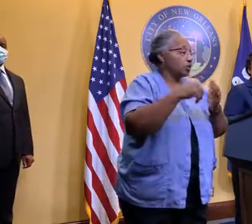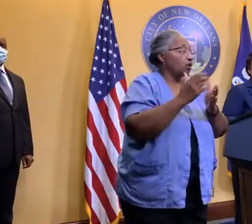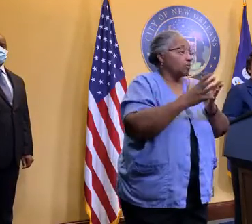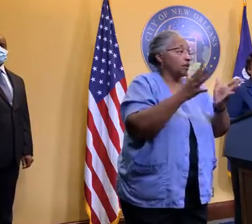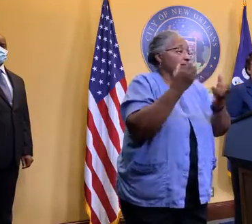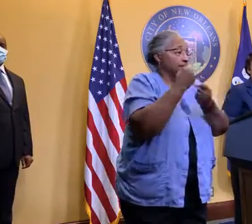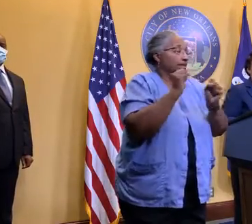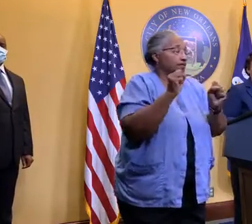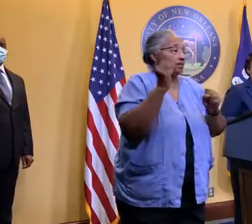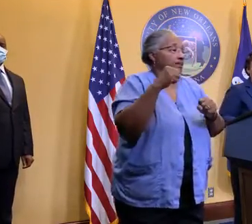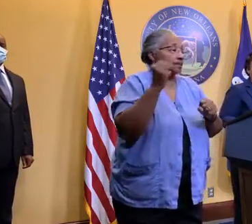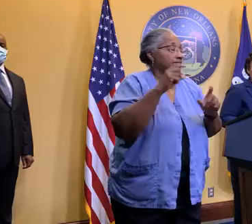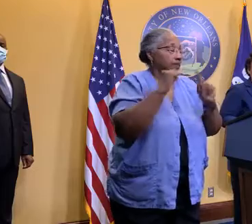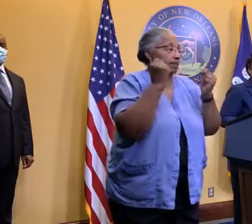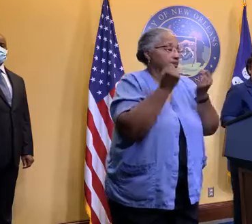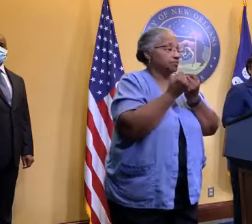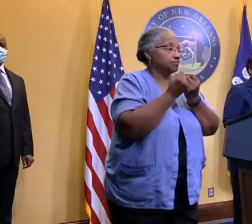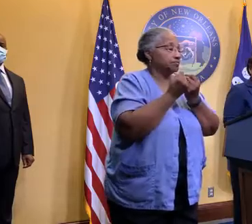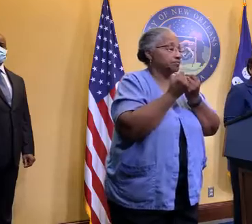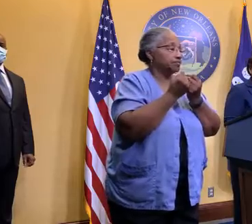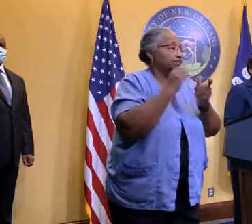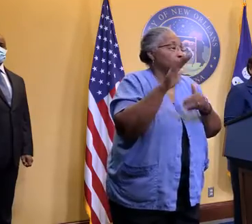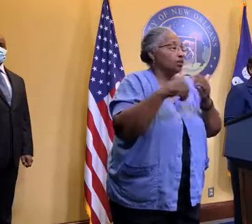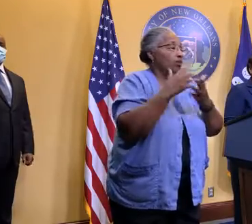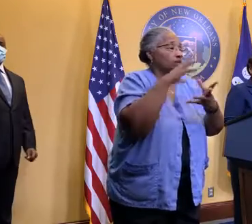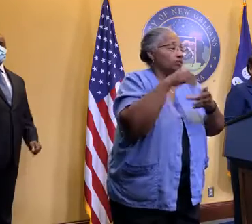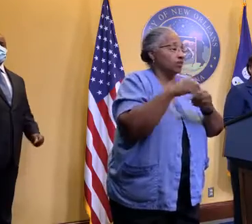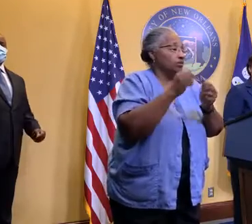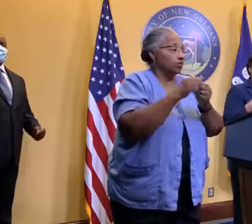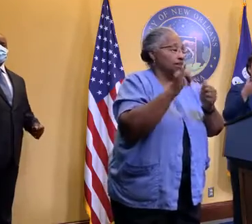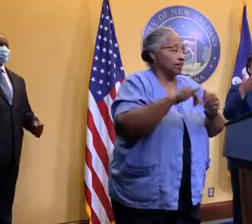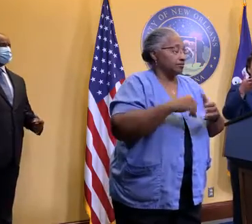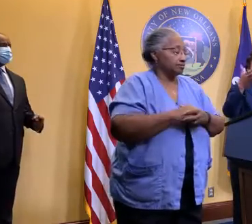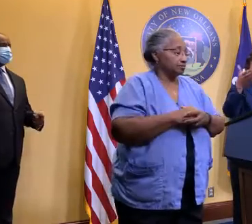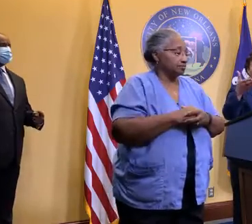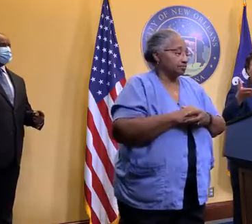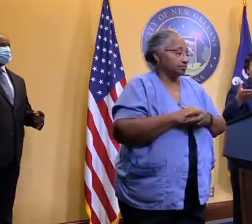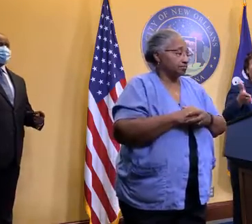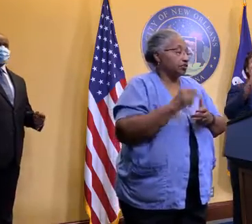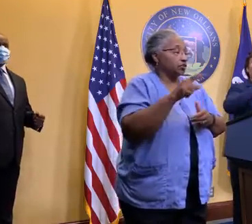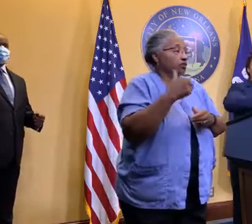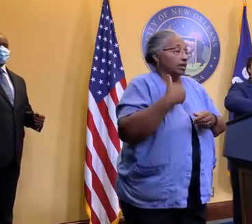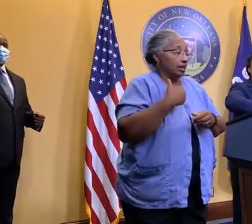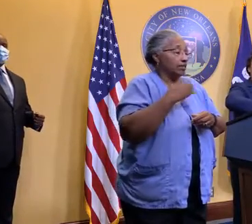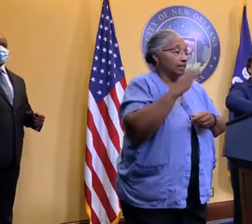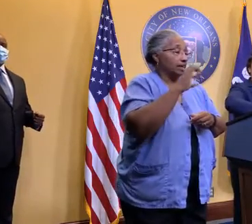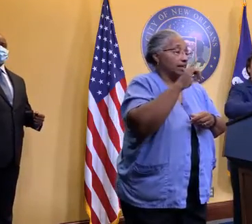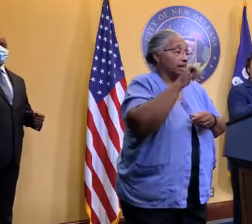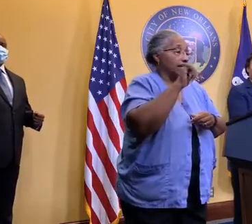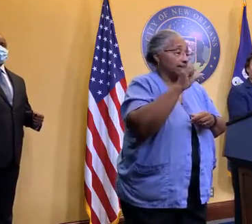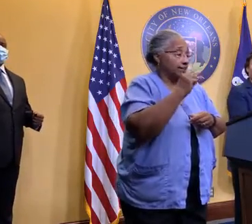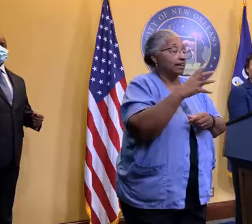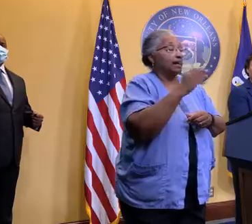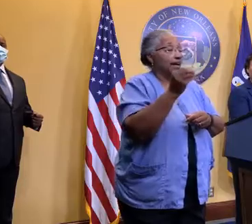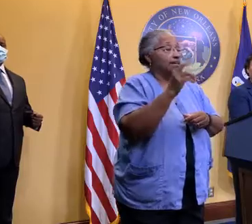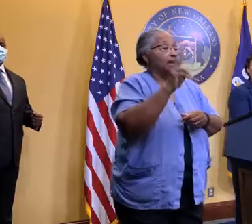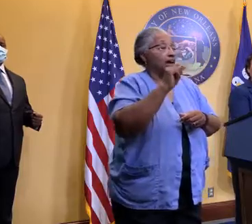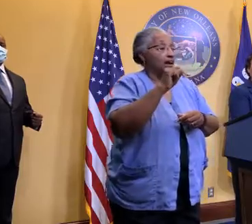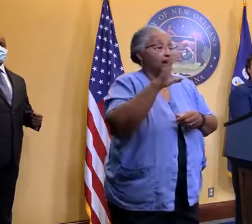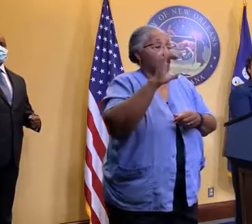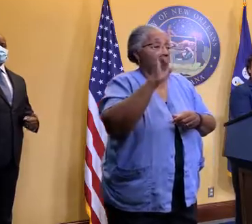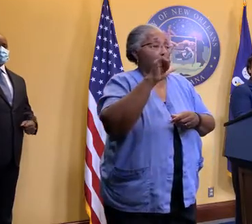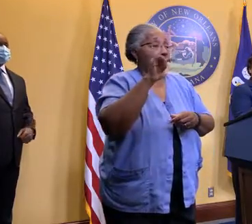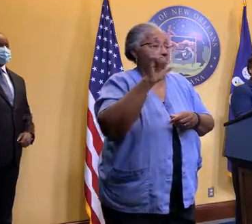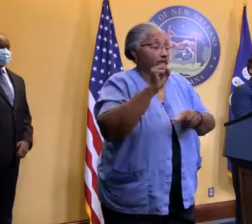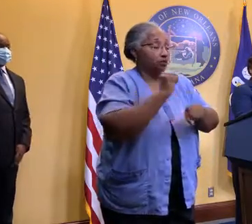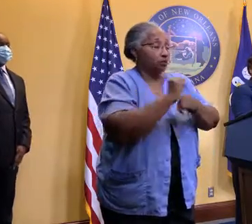safety, my entire public safety team, we're all a part of it. And those, of course, you have classified and unclassified that are tied to that.